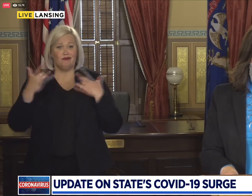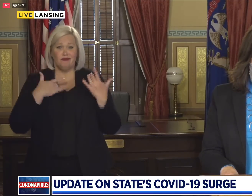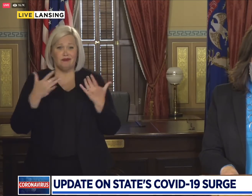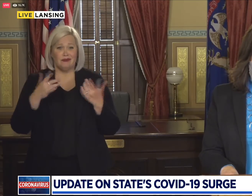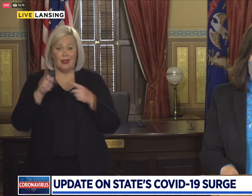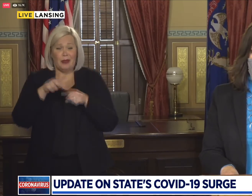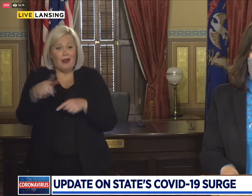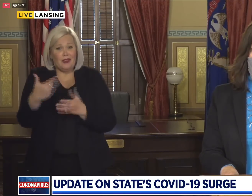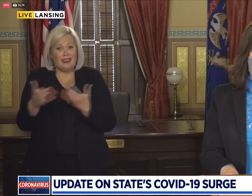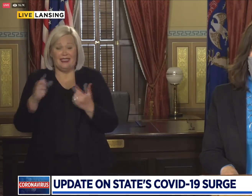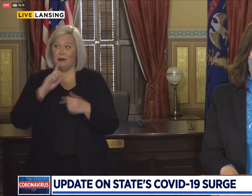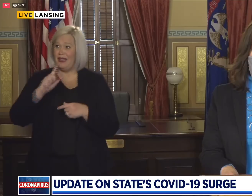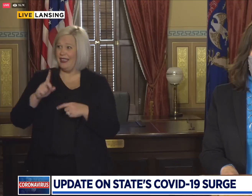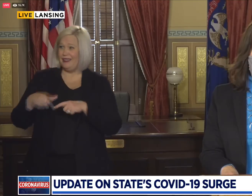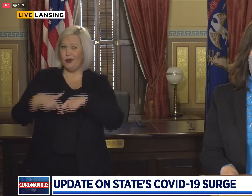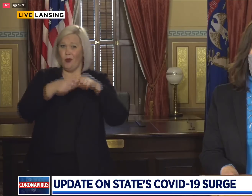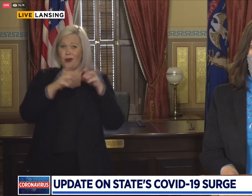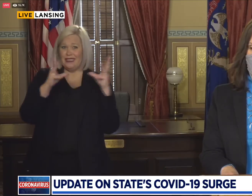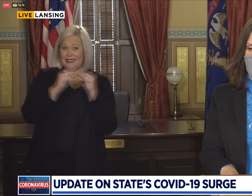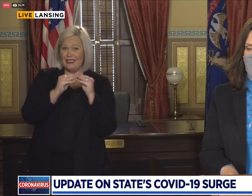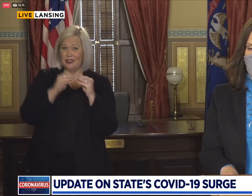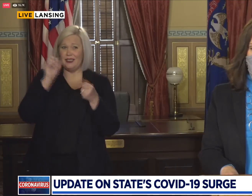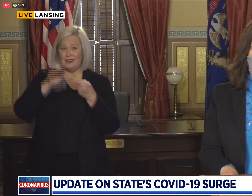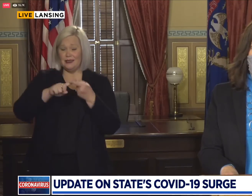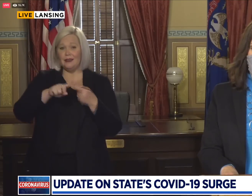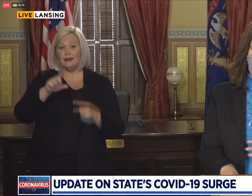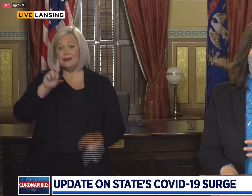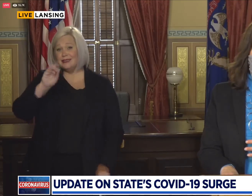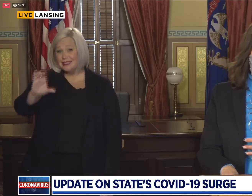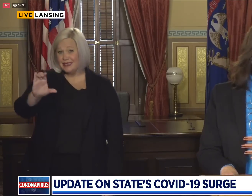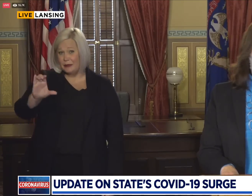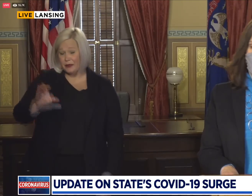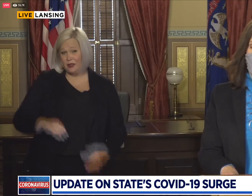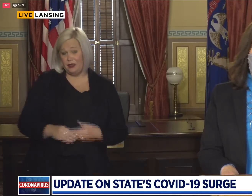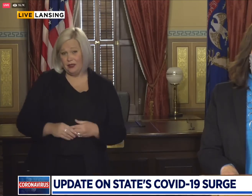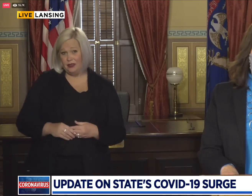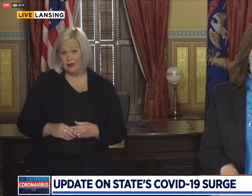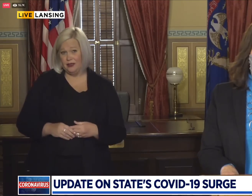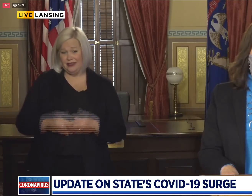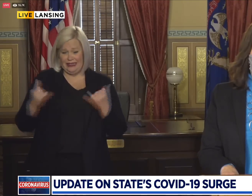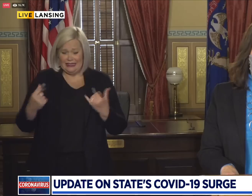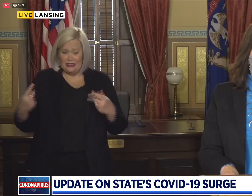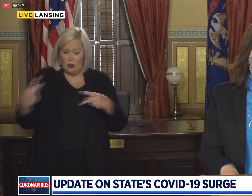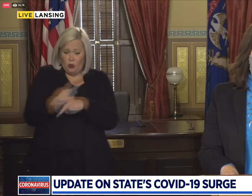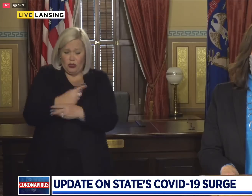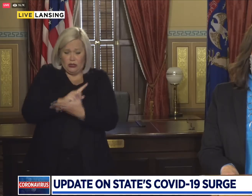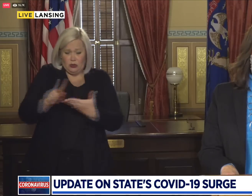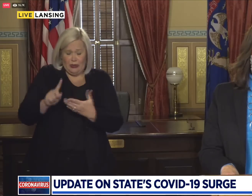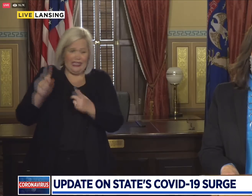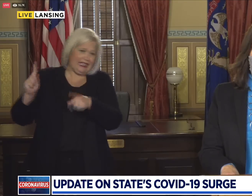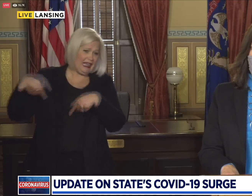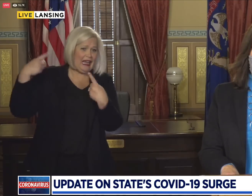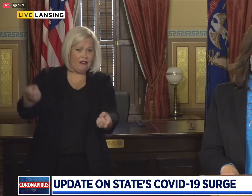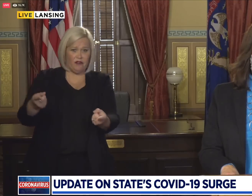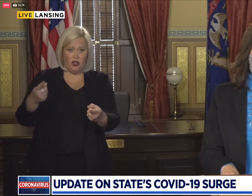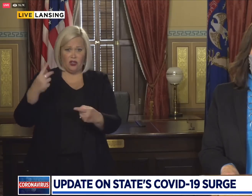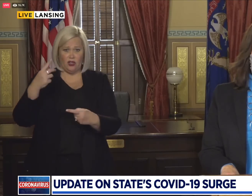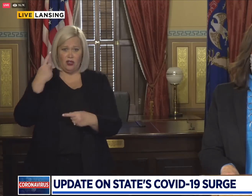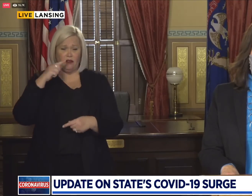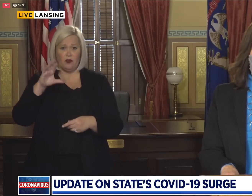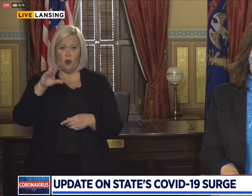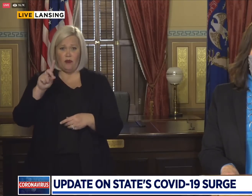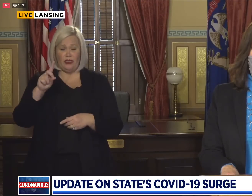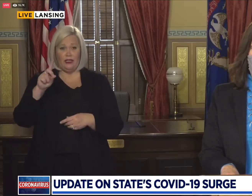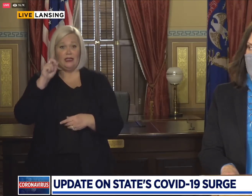they're not in session, I think, until December. This is the worst week of COVID we've ever had. And 2 weeks from